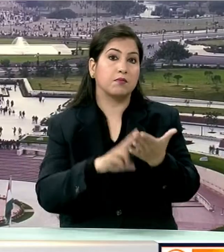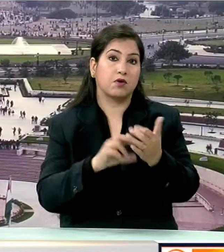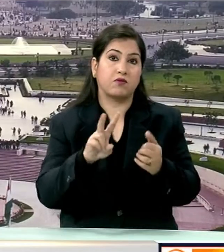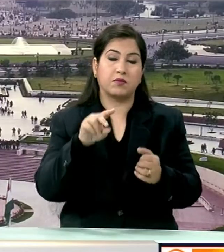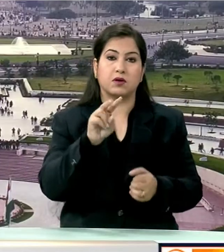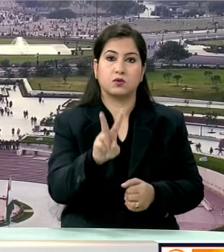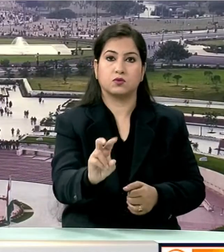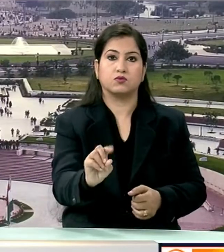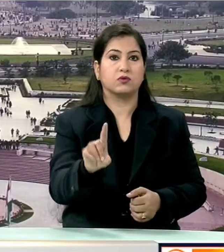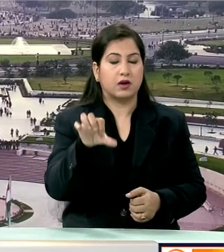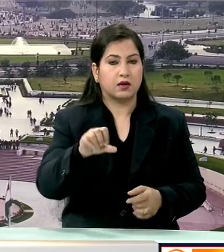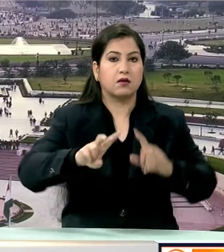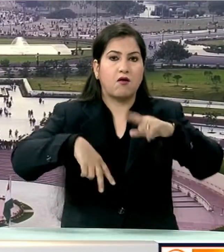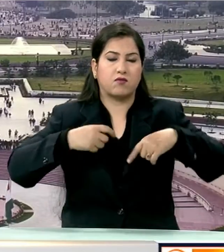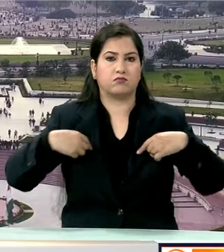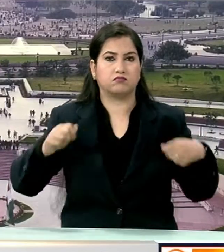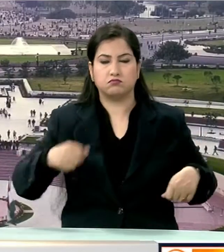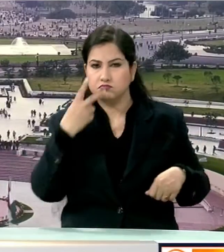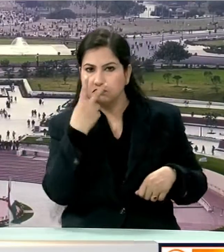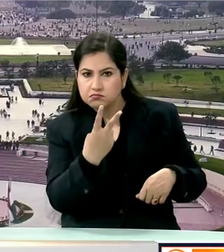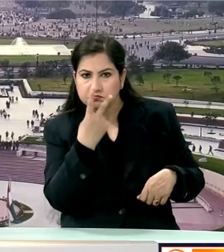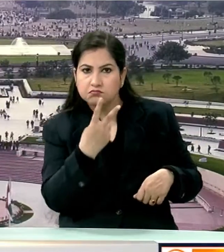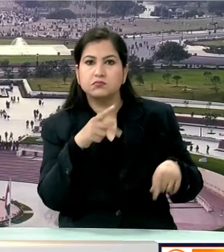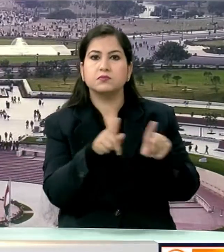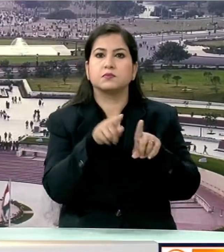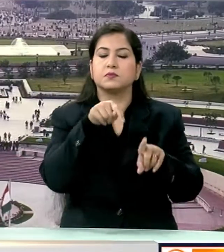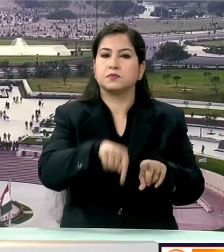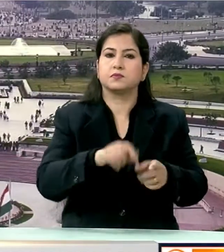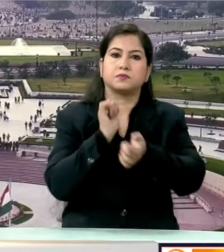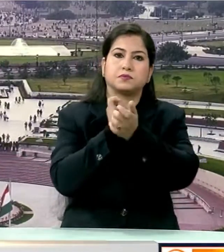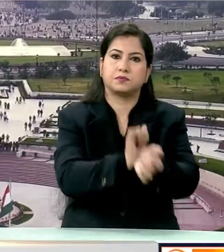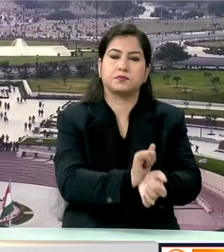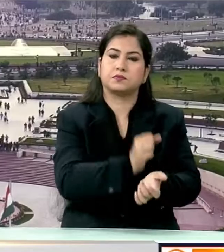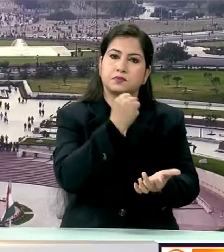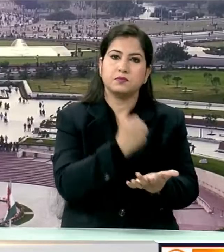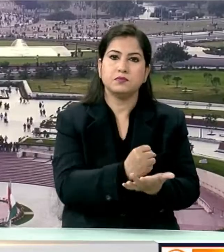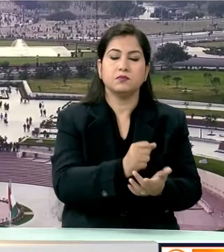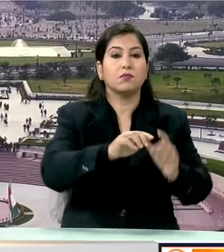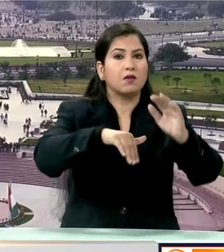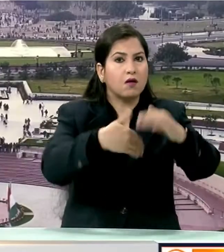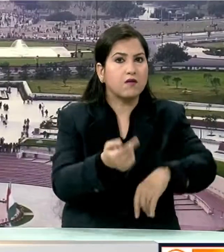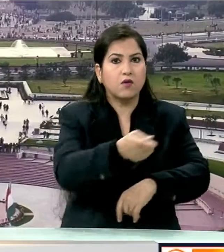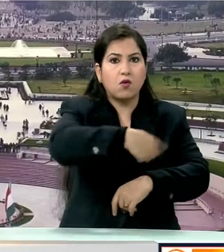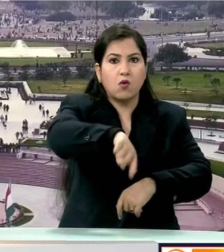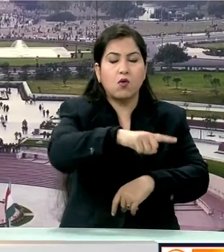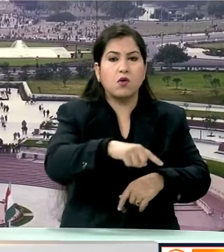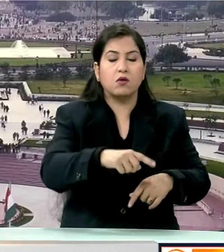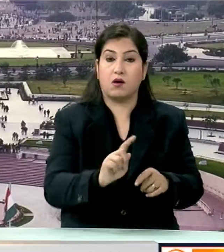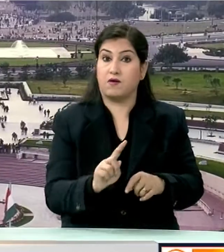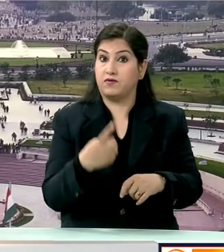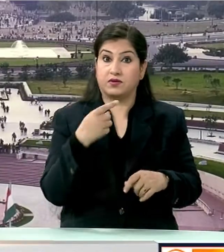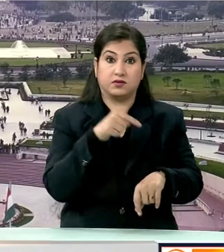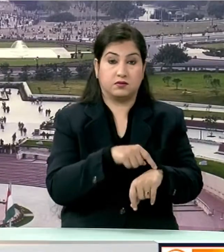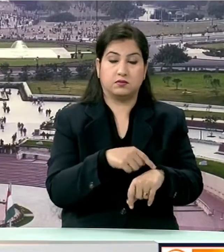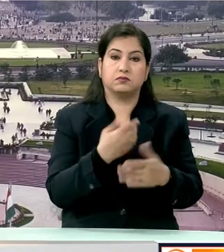after Brazil's Supreme Court issued a broader ruling ending the mandatory imprisonment of convicted criminals after they lose